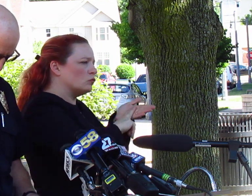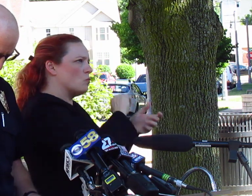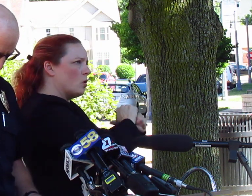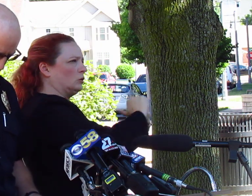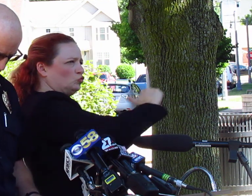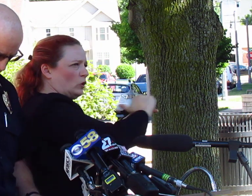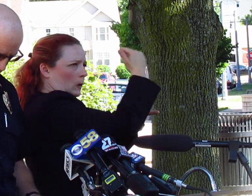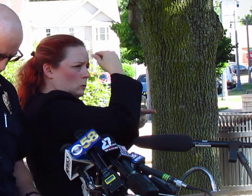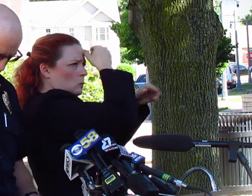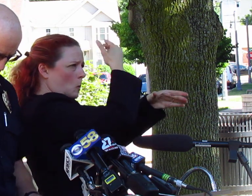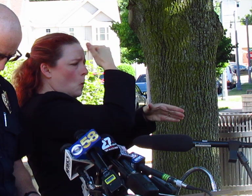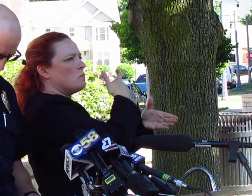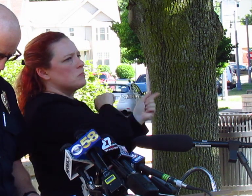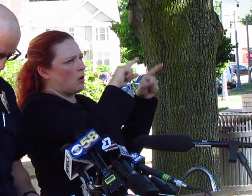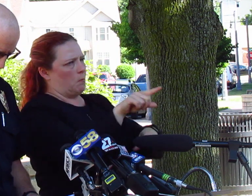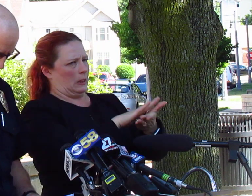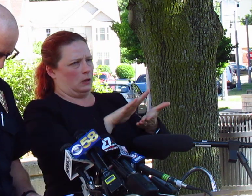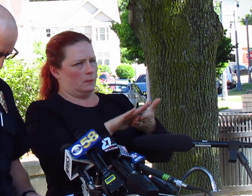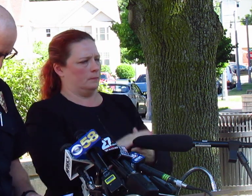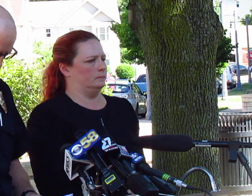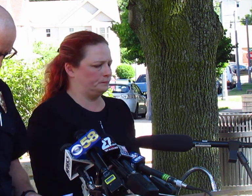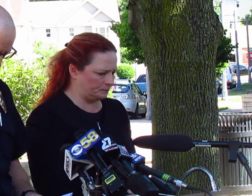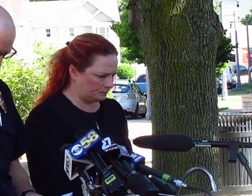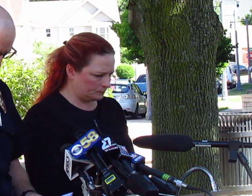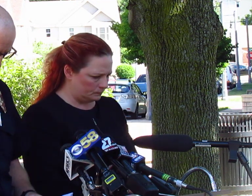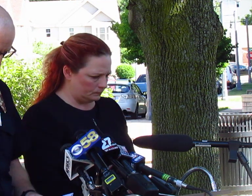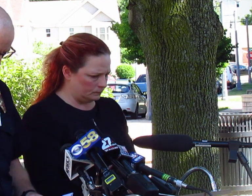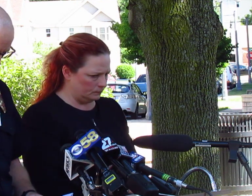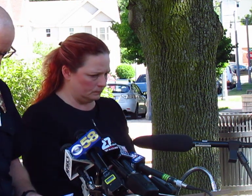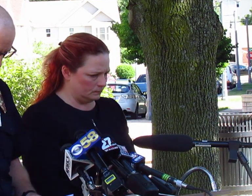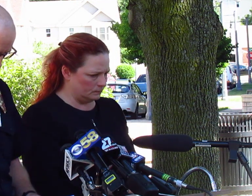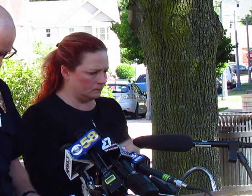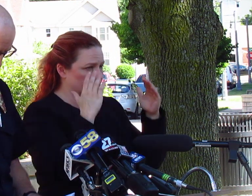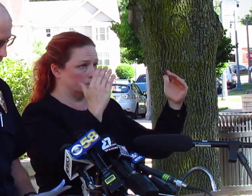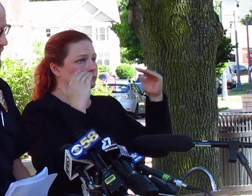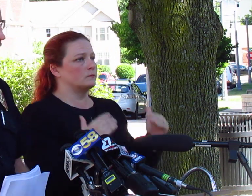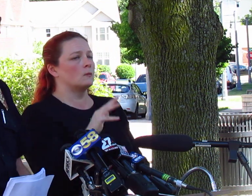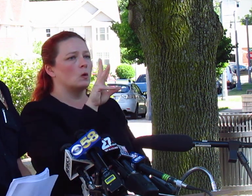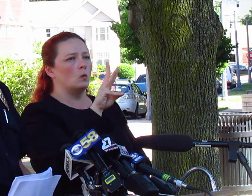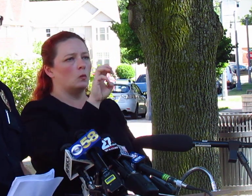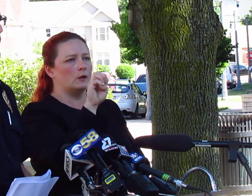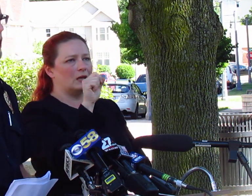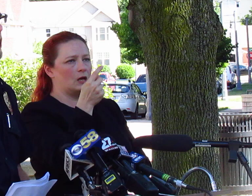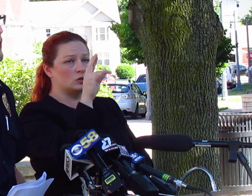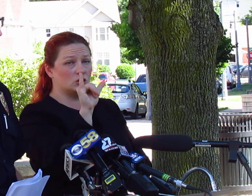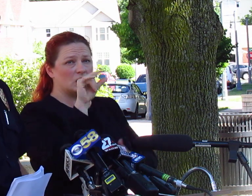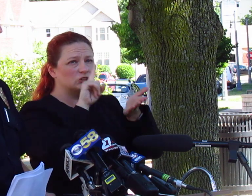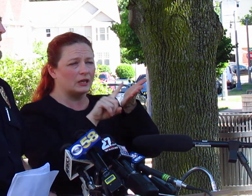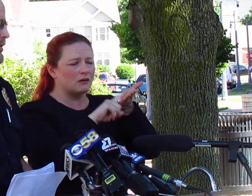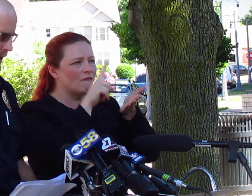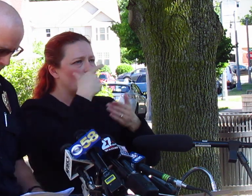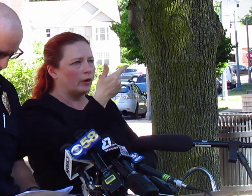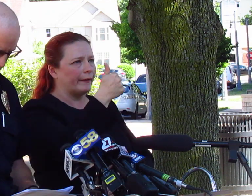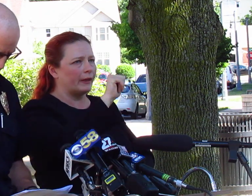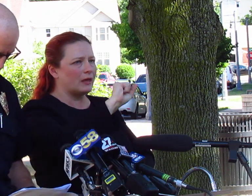Well, back to what We Energies, they've been doing some random gas leak surveys. They're not finding any gas